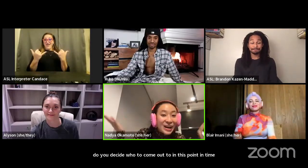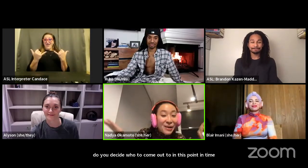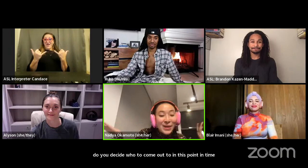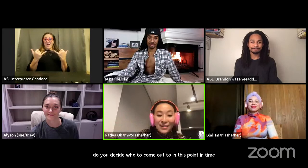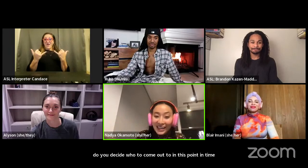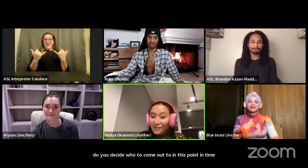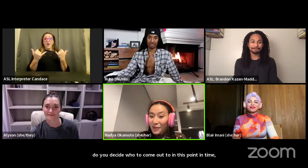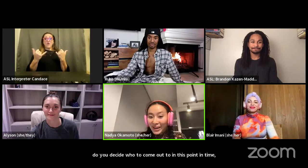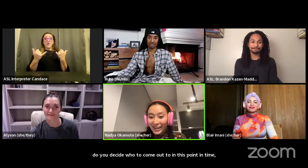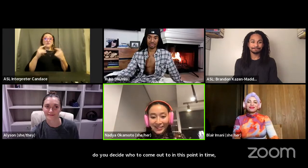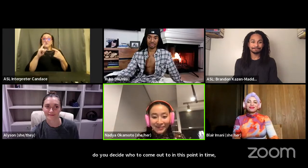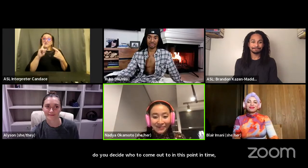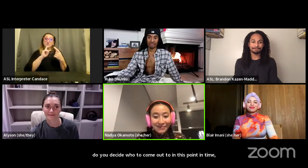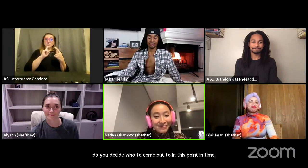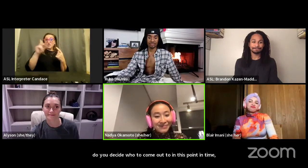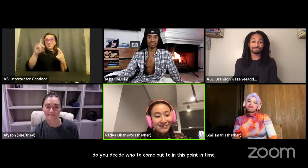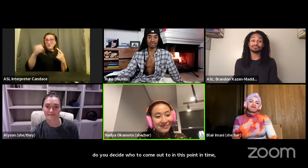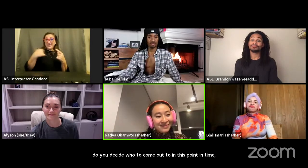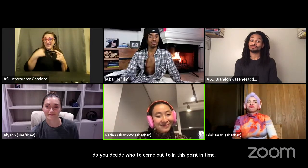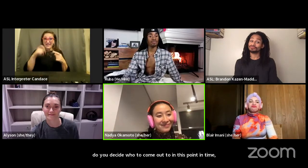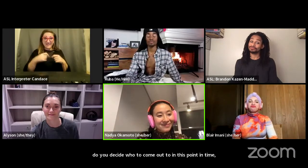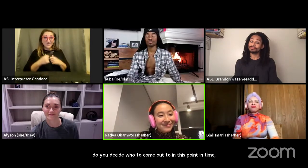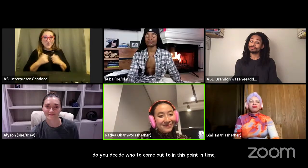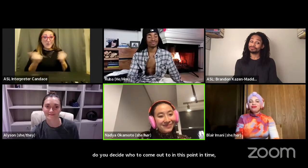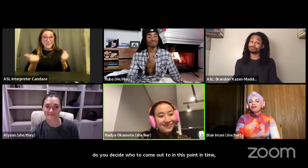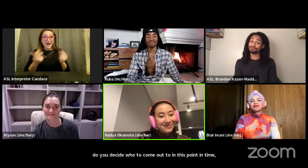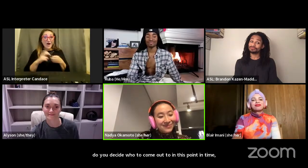even need to come out anymore?